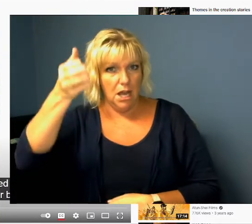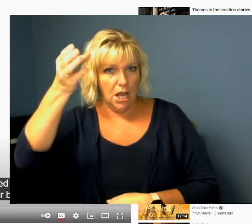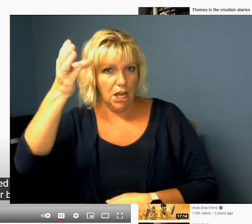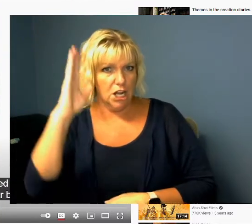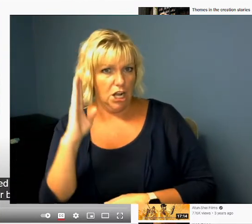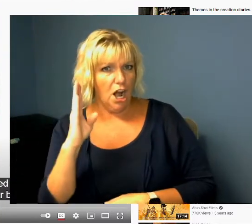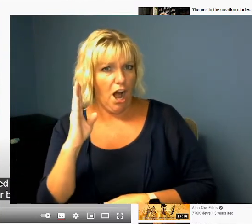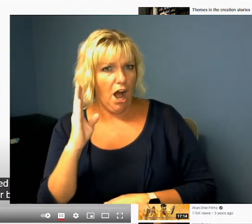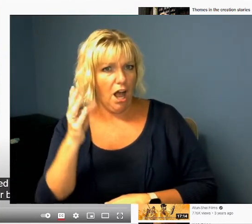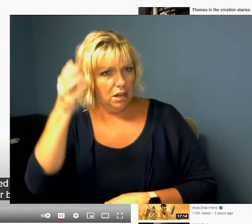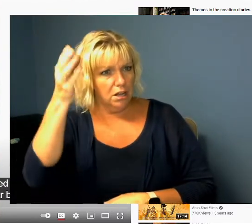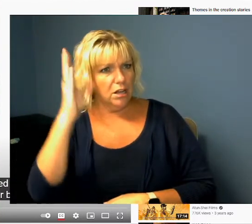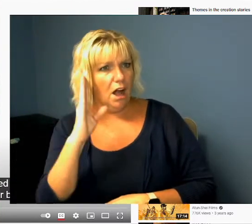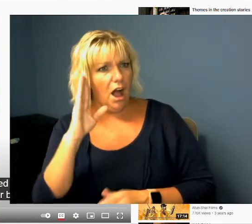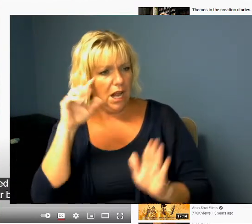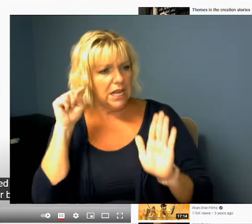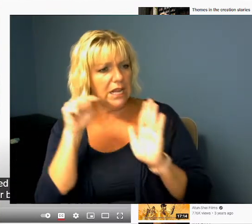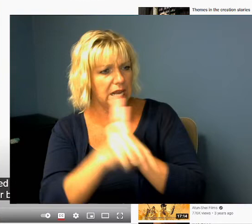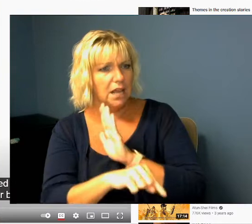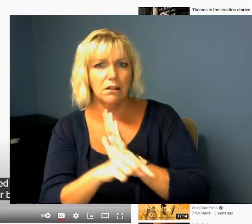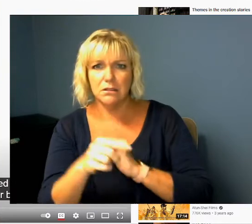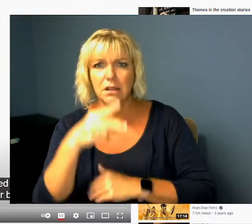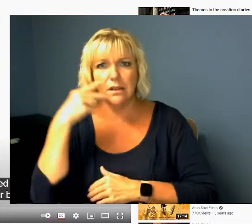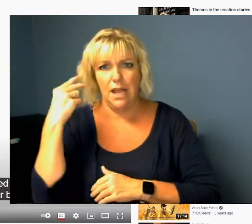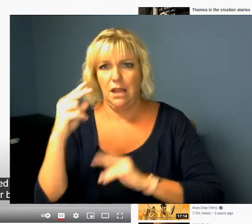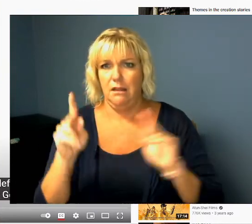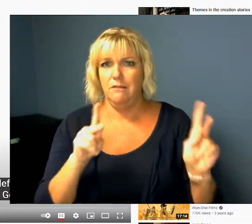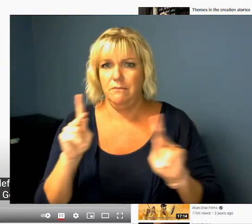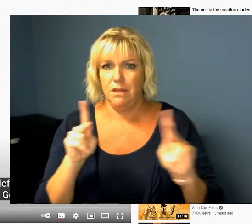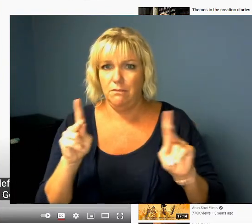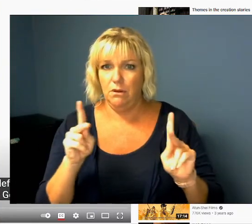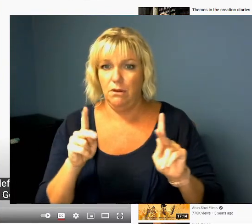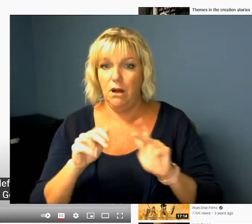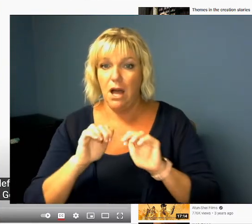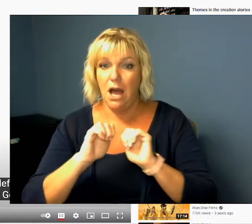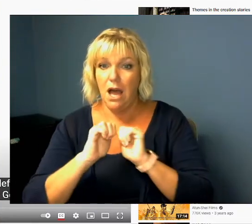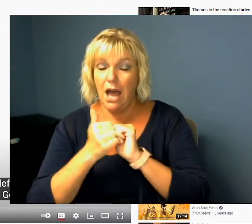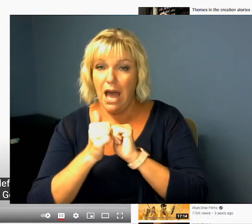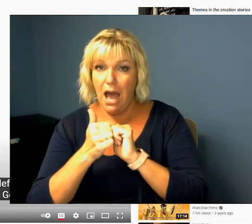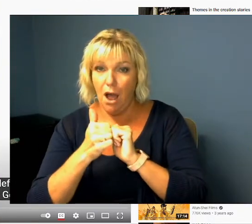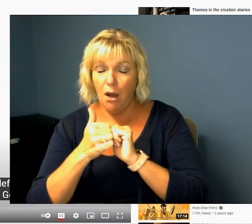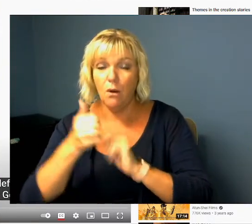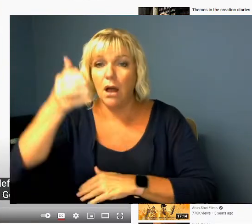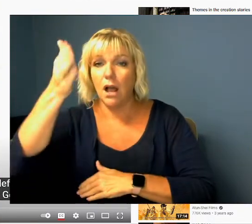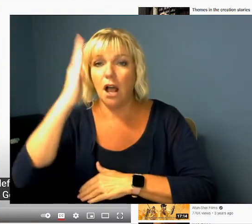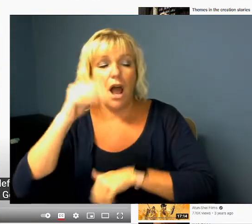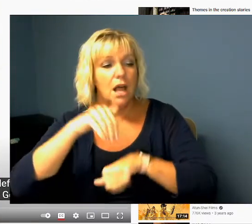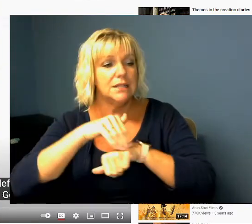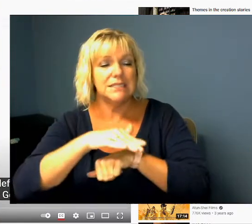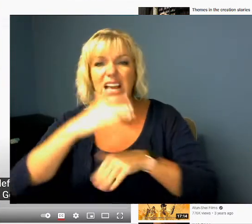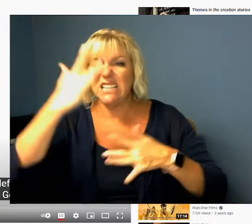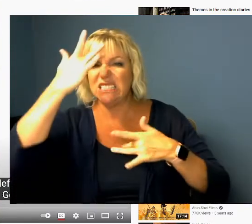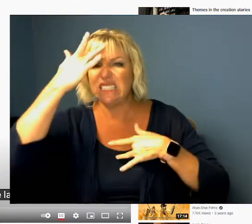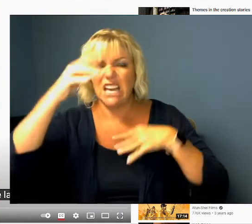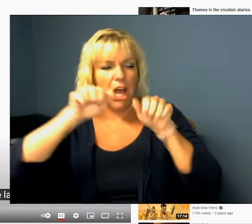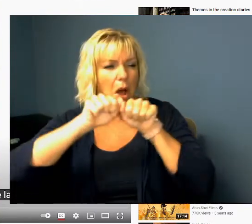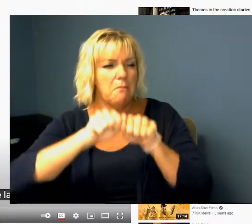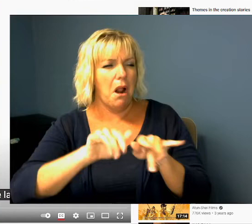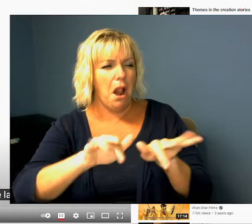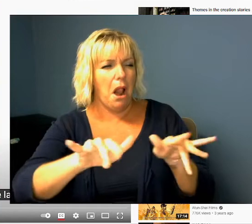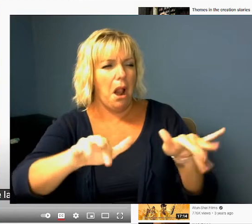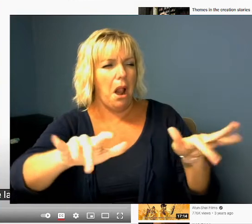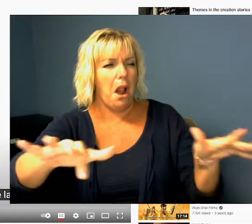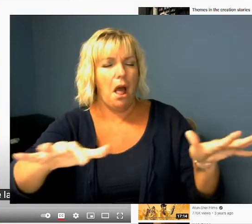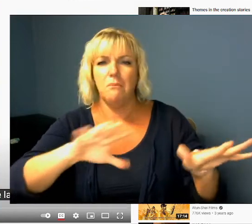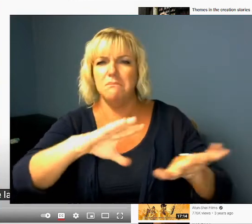hath consumed the natives with a miraculous plague, whereby the greater part of the country is left void of the inhabitants. So, God made them all